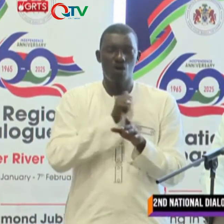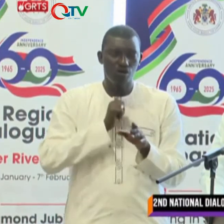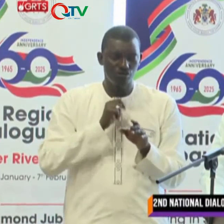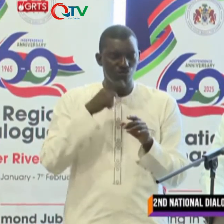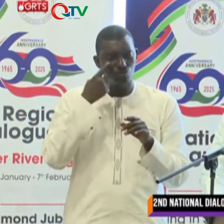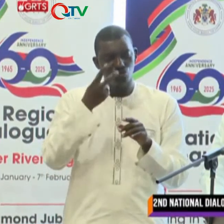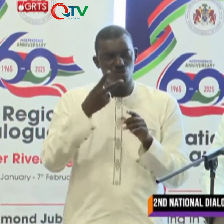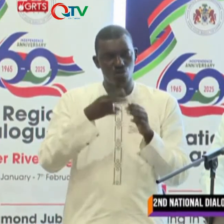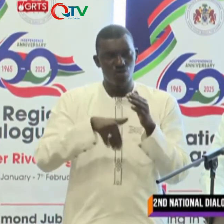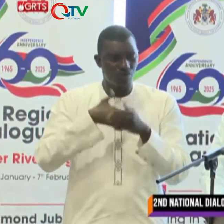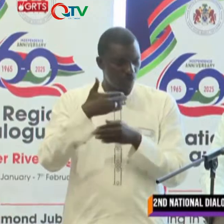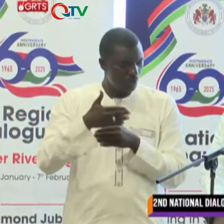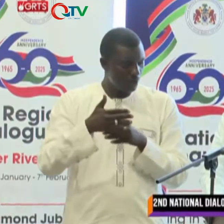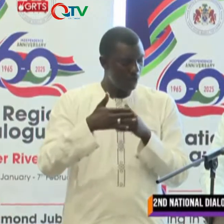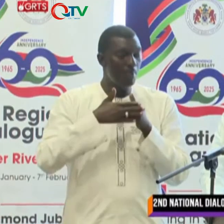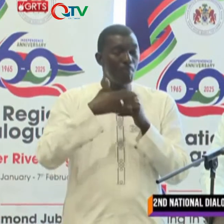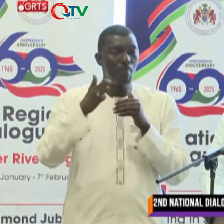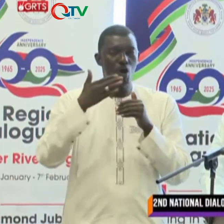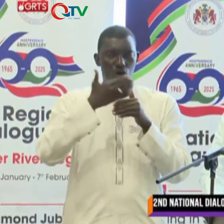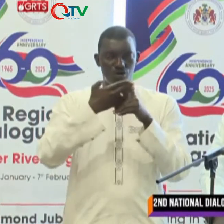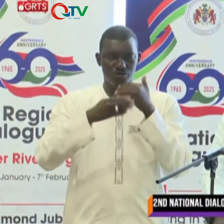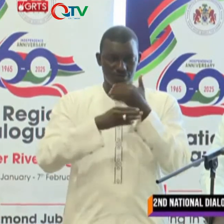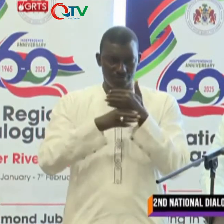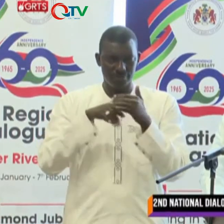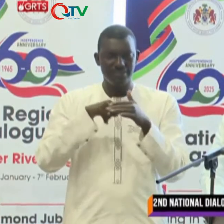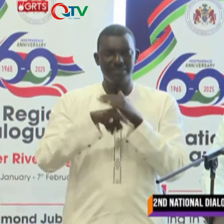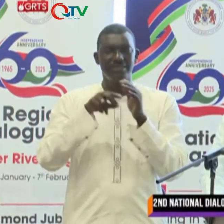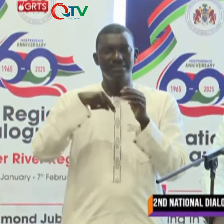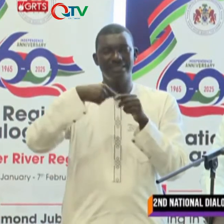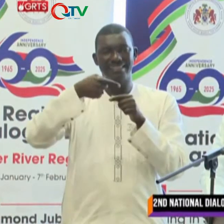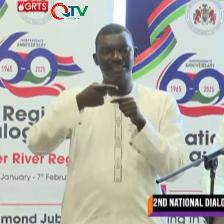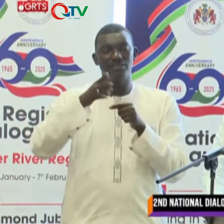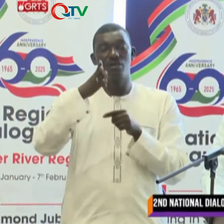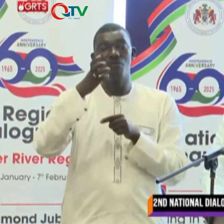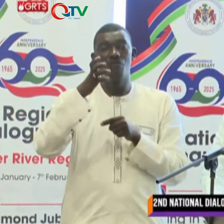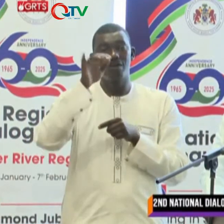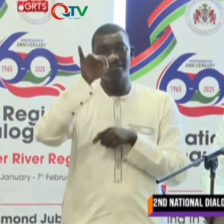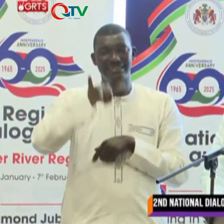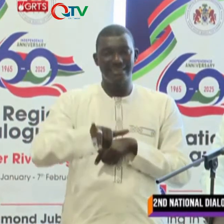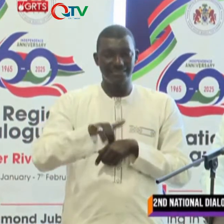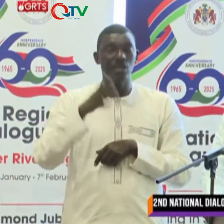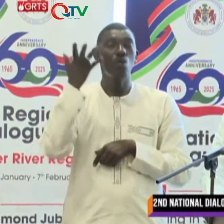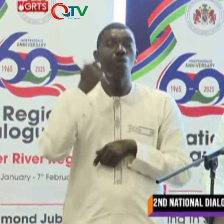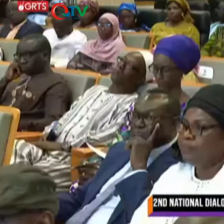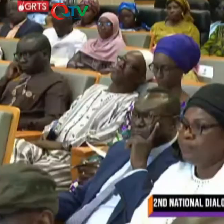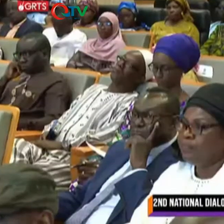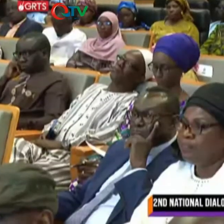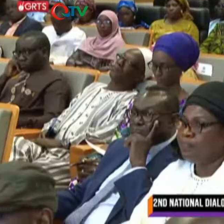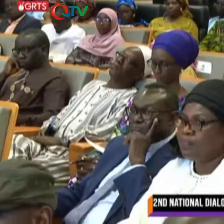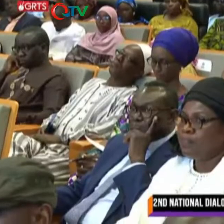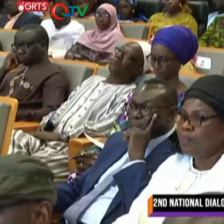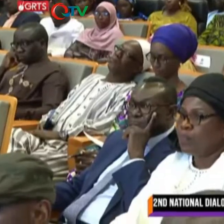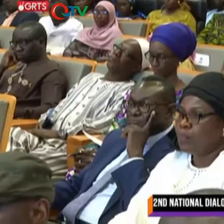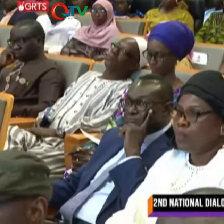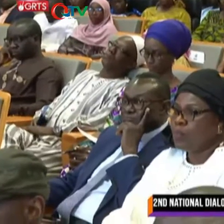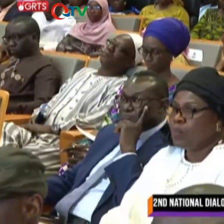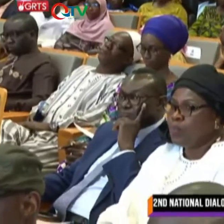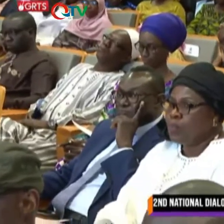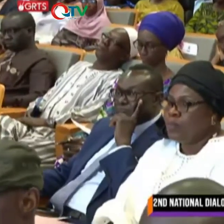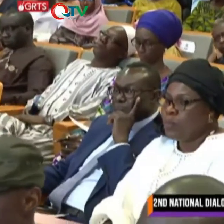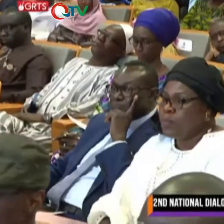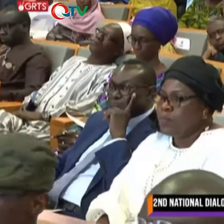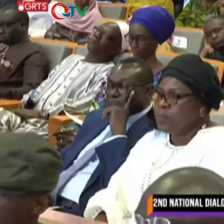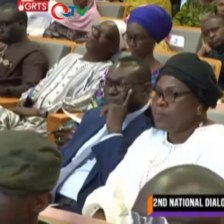forward more constructively to the next 40 years, when the country will celebrate its centenary